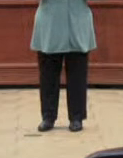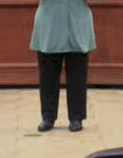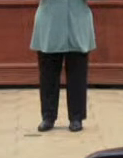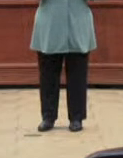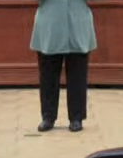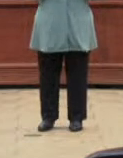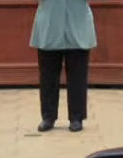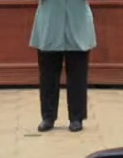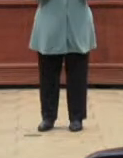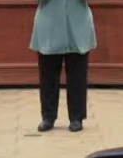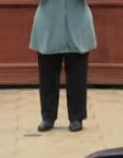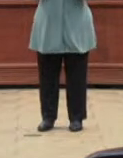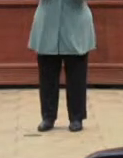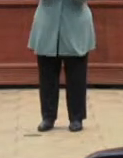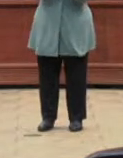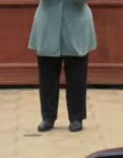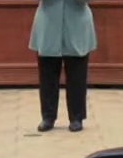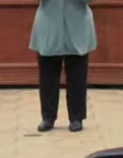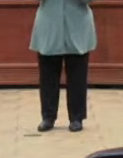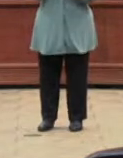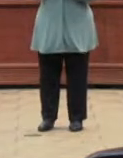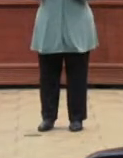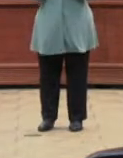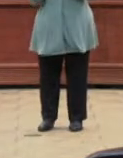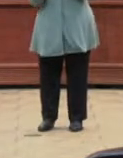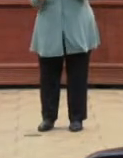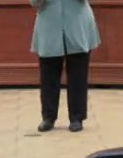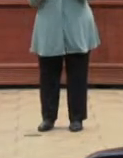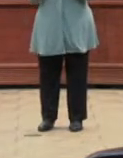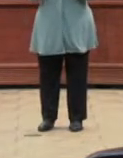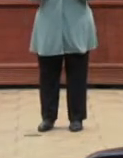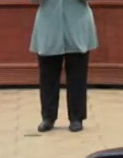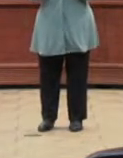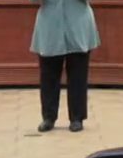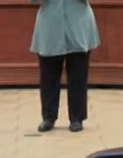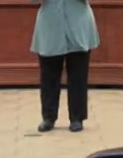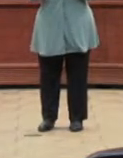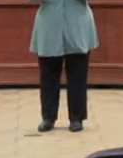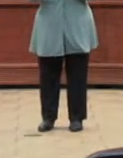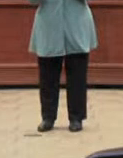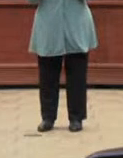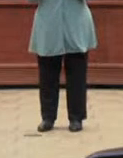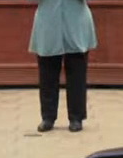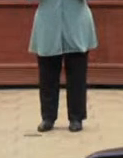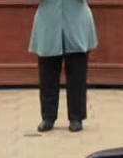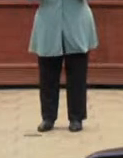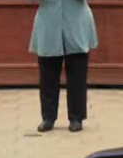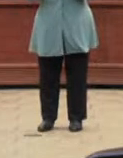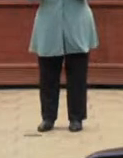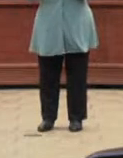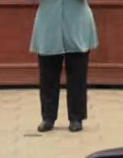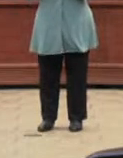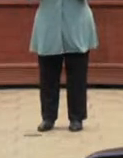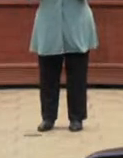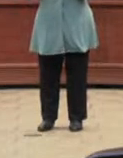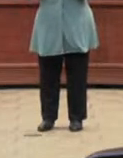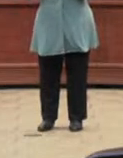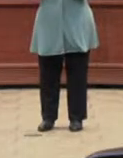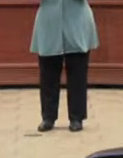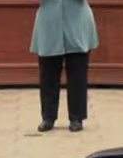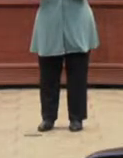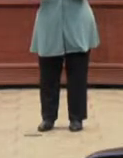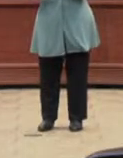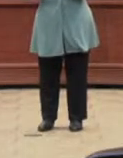critical to determining if this is a new downward trend or not. Here are the